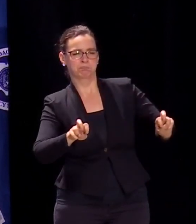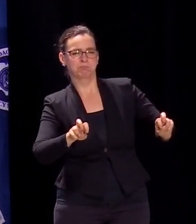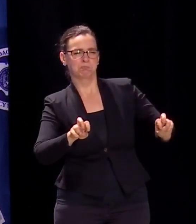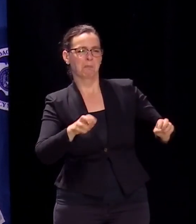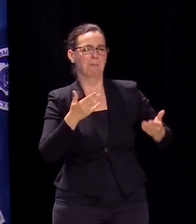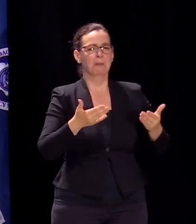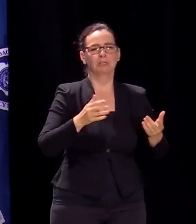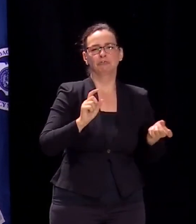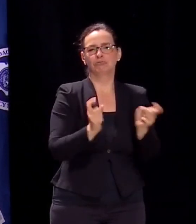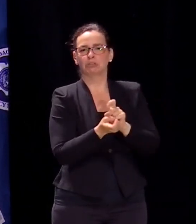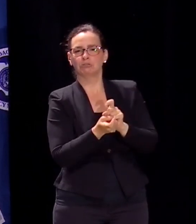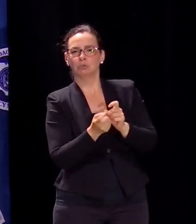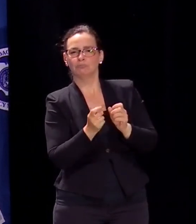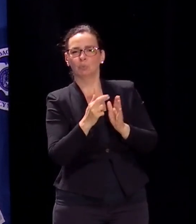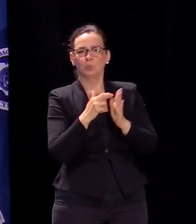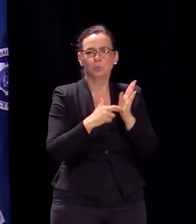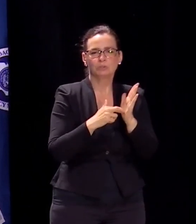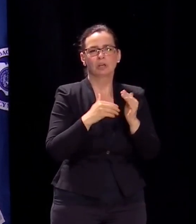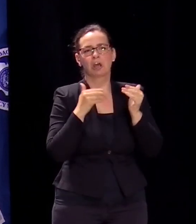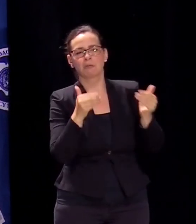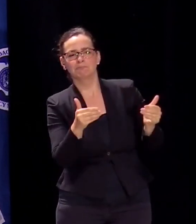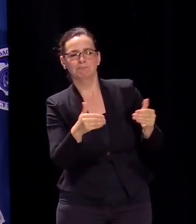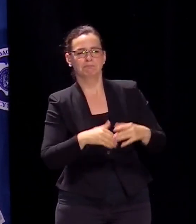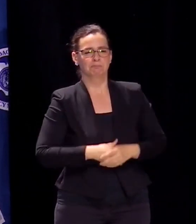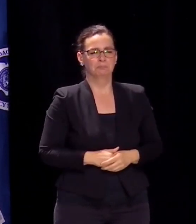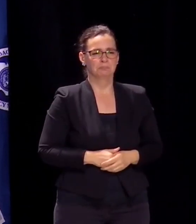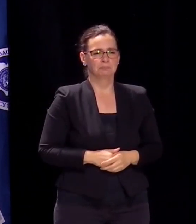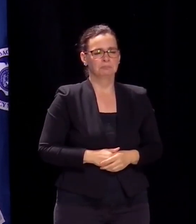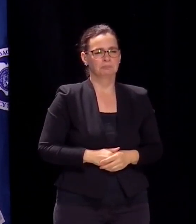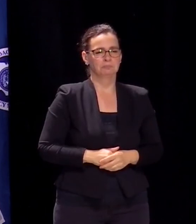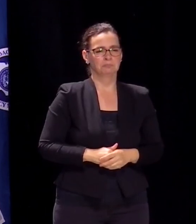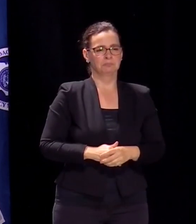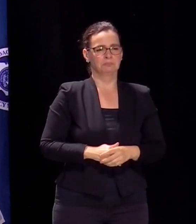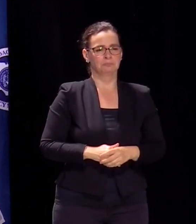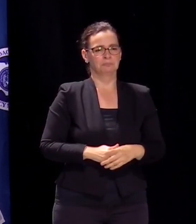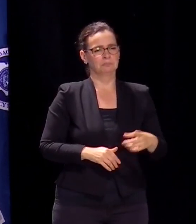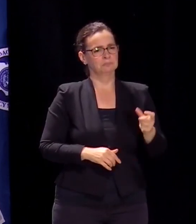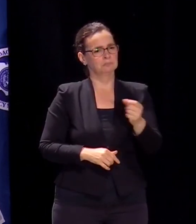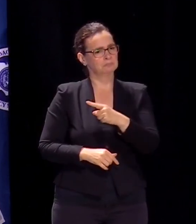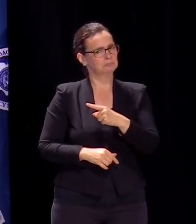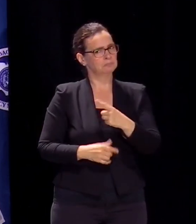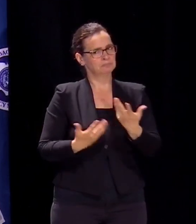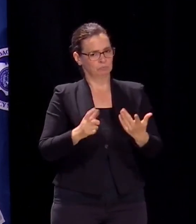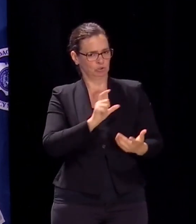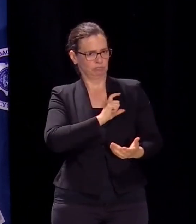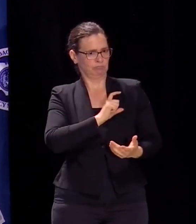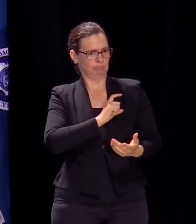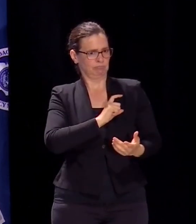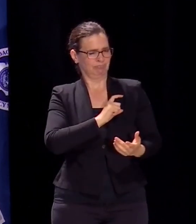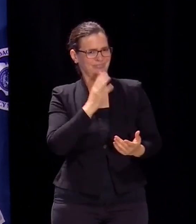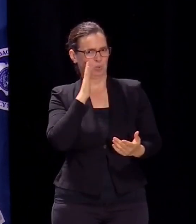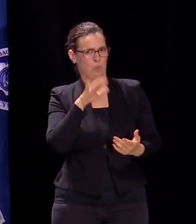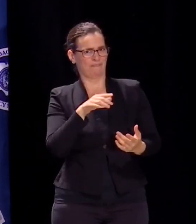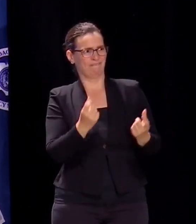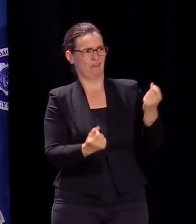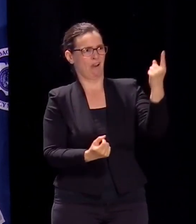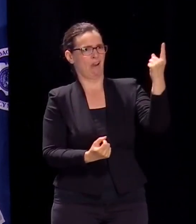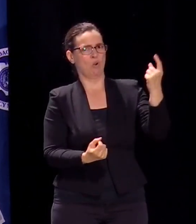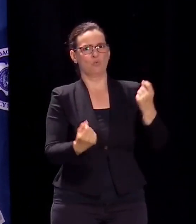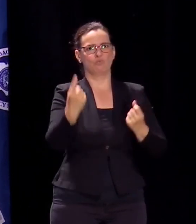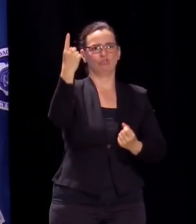sheriff at all about the fireworks issue that seems to be plaguing the whole state? Yeah, it's a problem. Some people